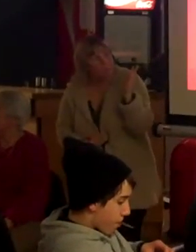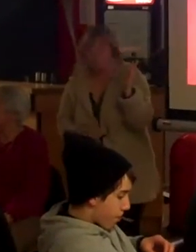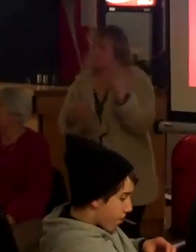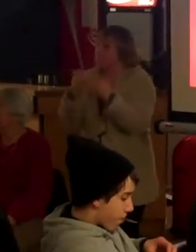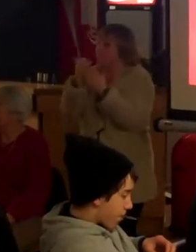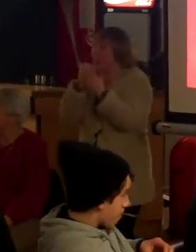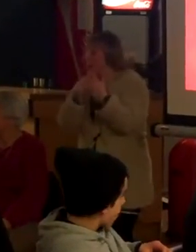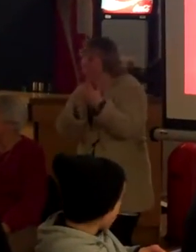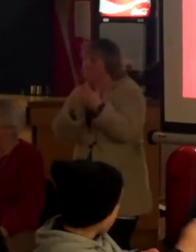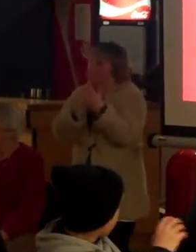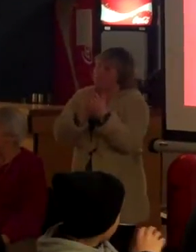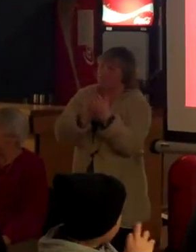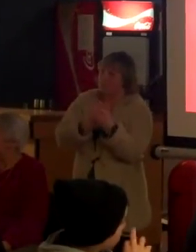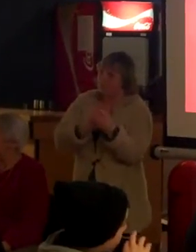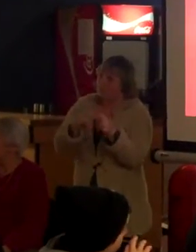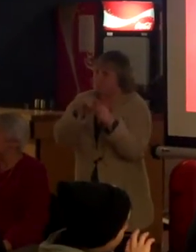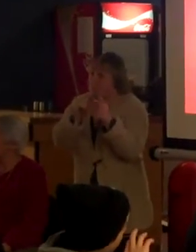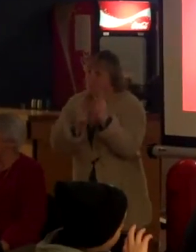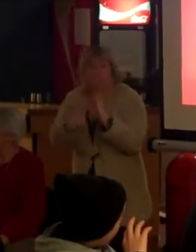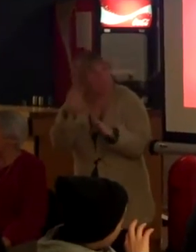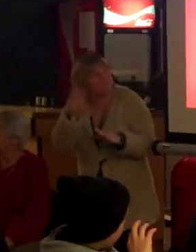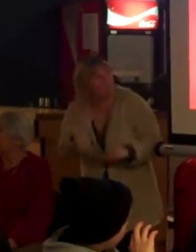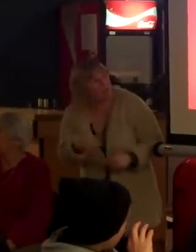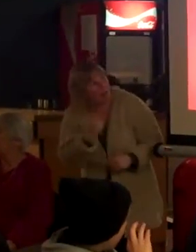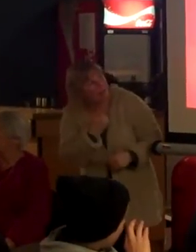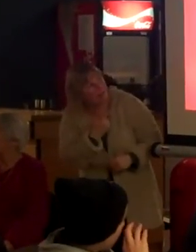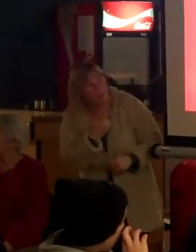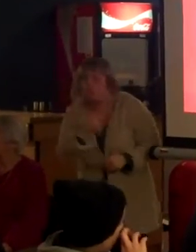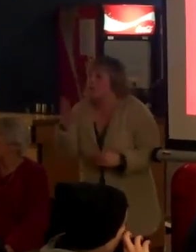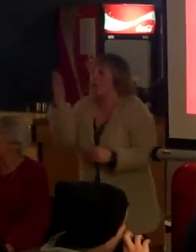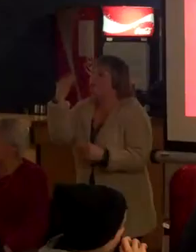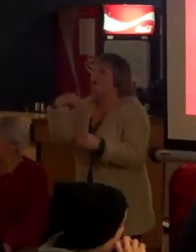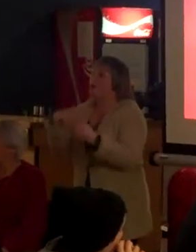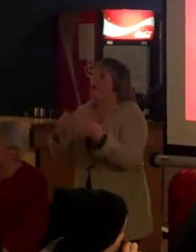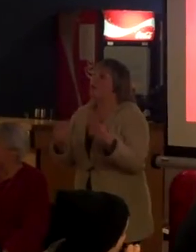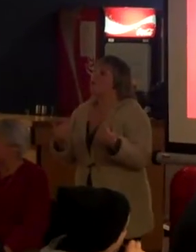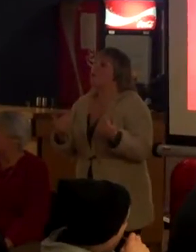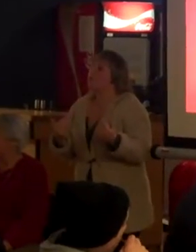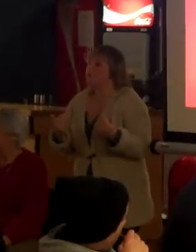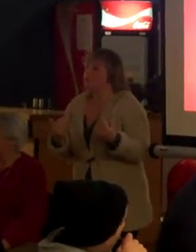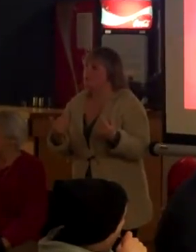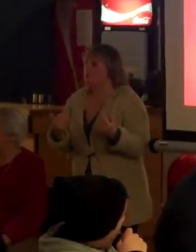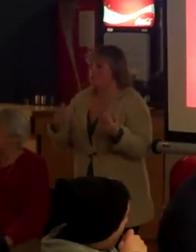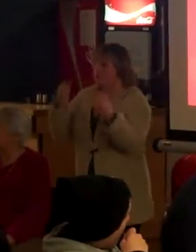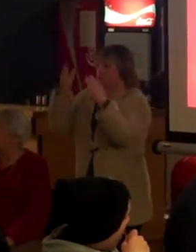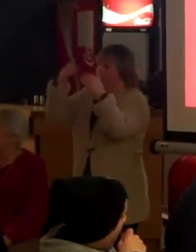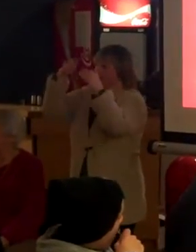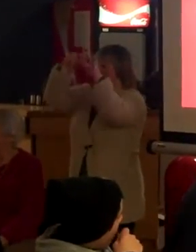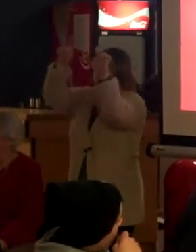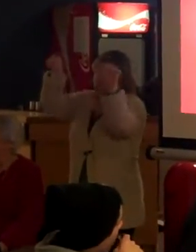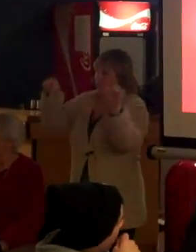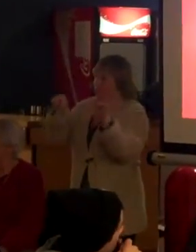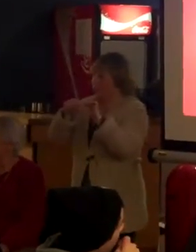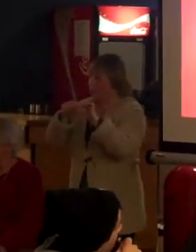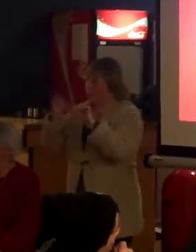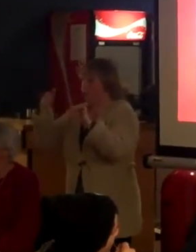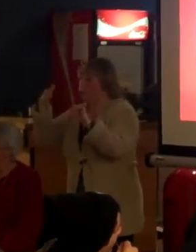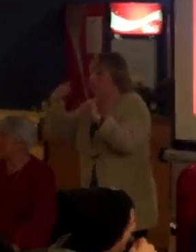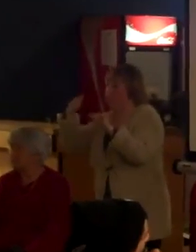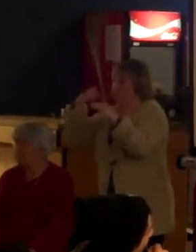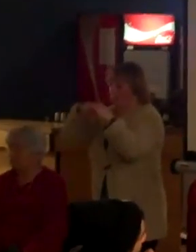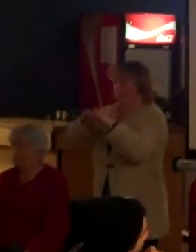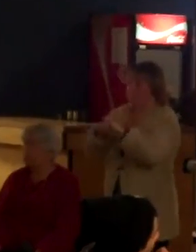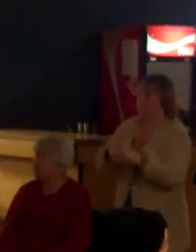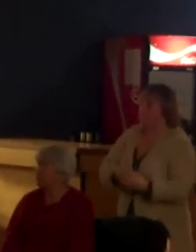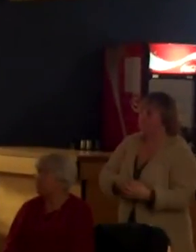stages which we conducted last August, when we put in the windows and the doors to